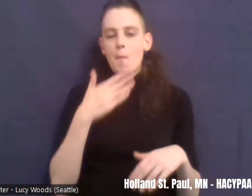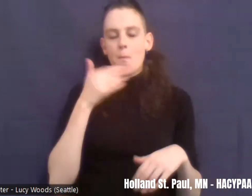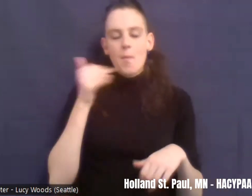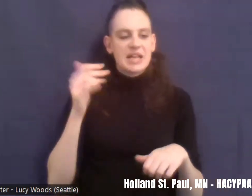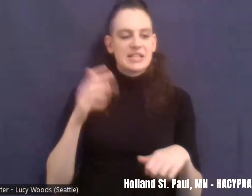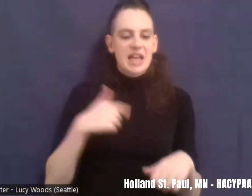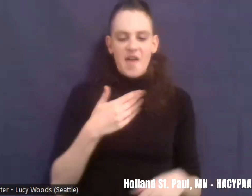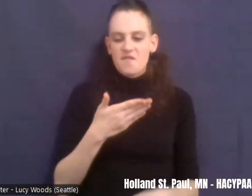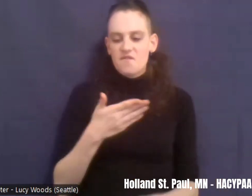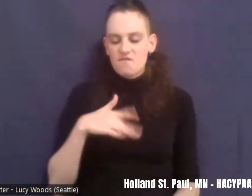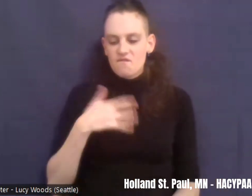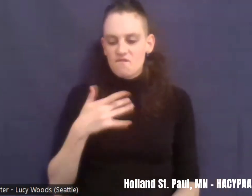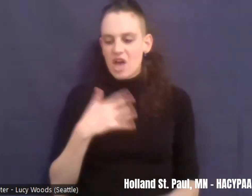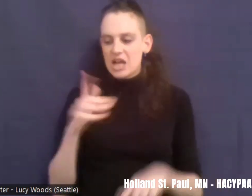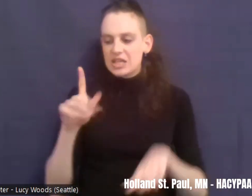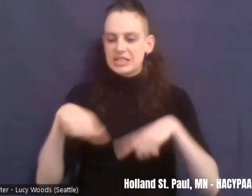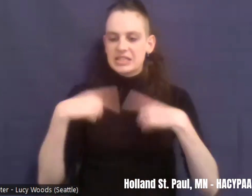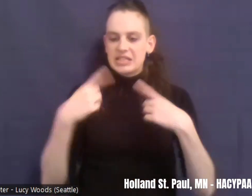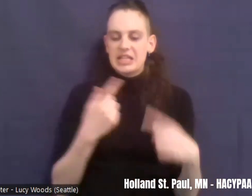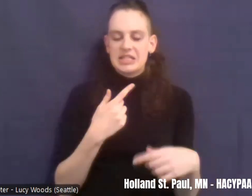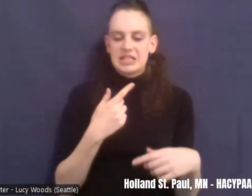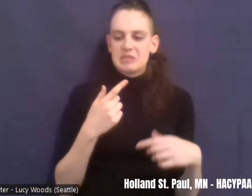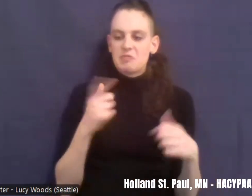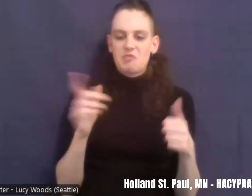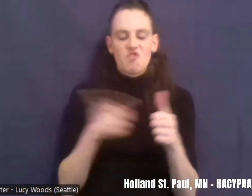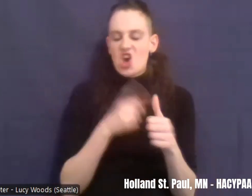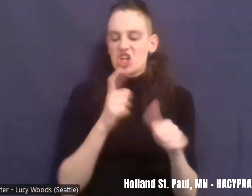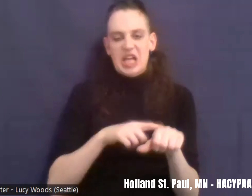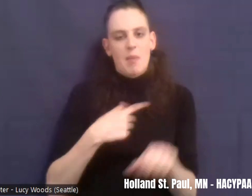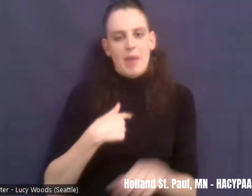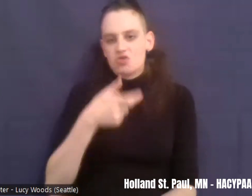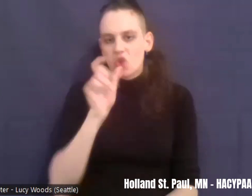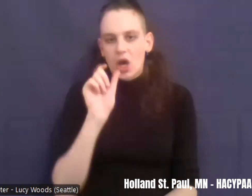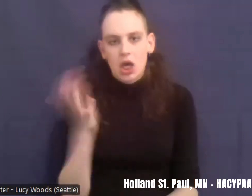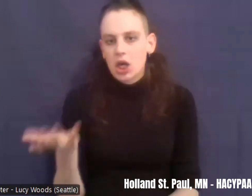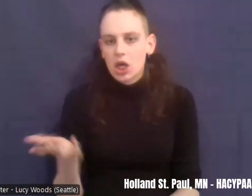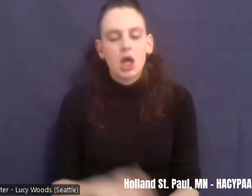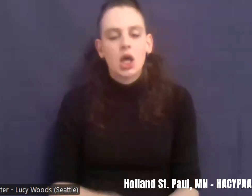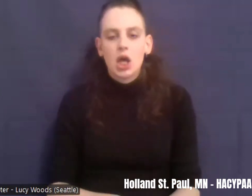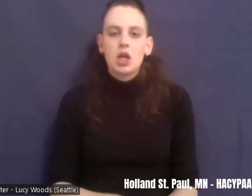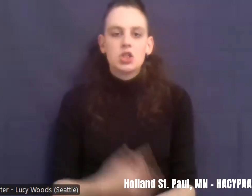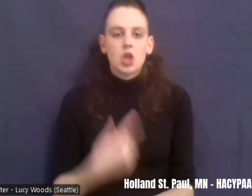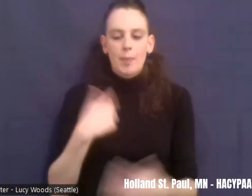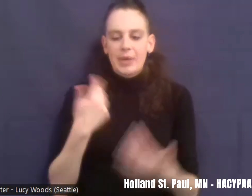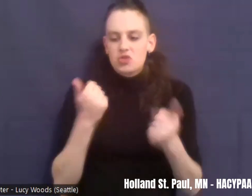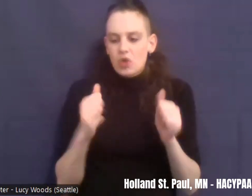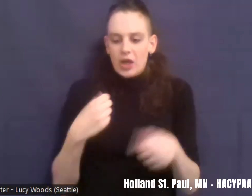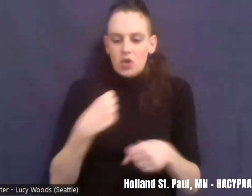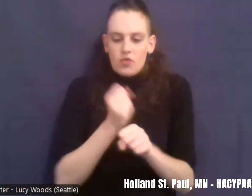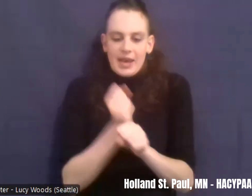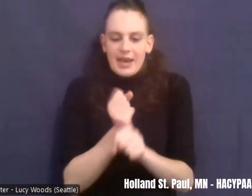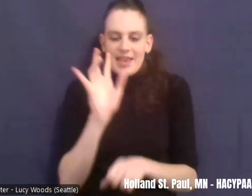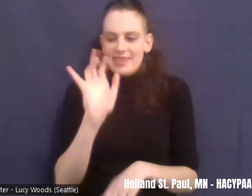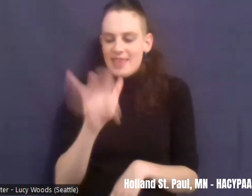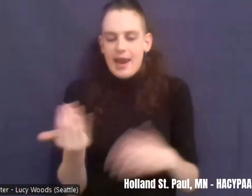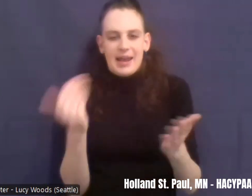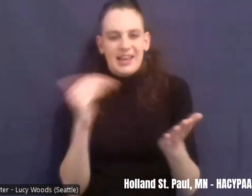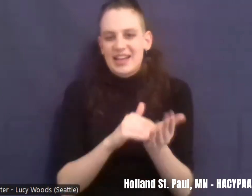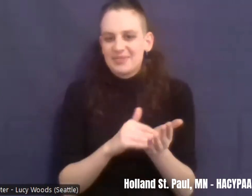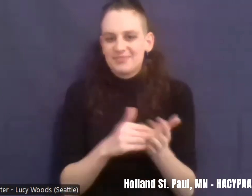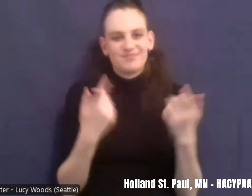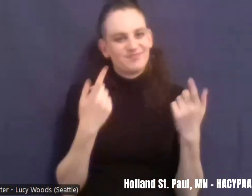what alcohol could do for me. So I was like constantly trying to like recreate that, and that just doesn't